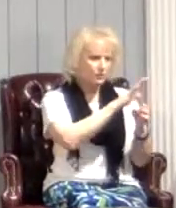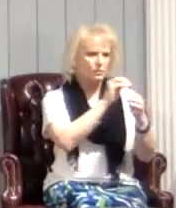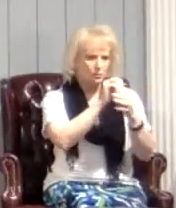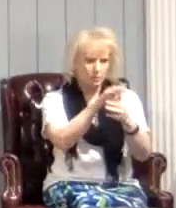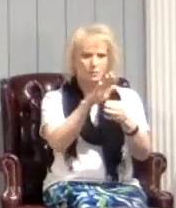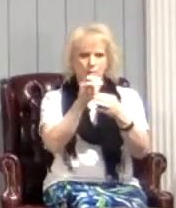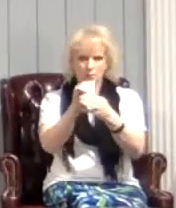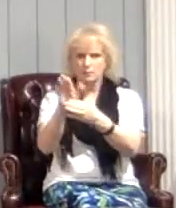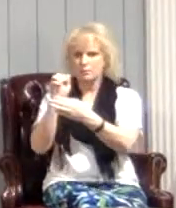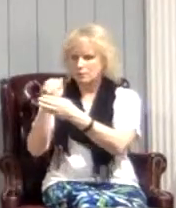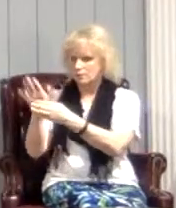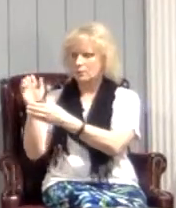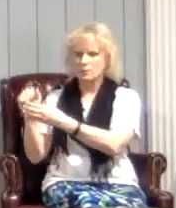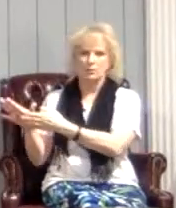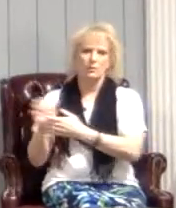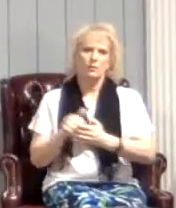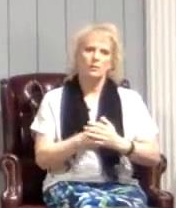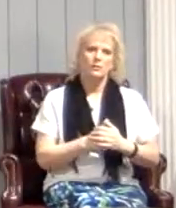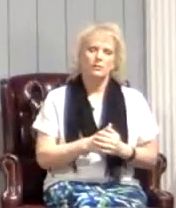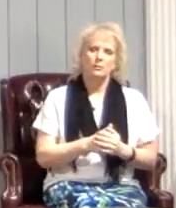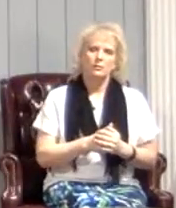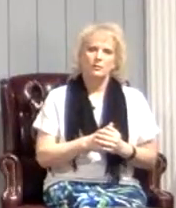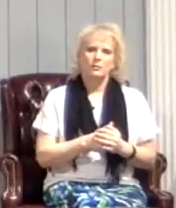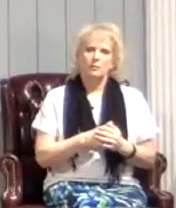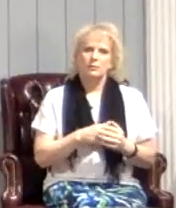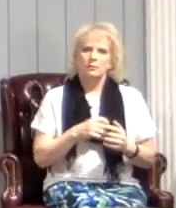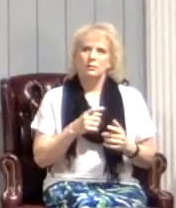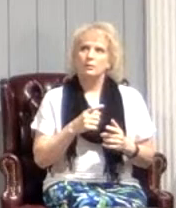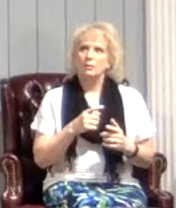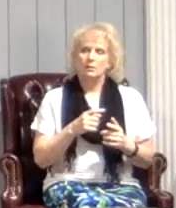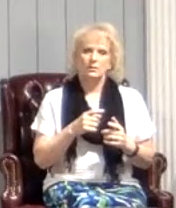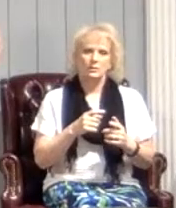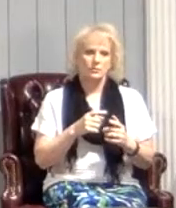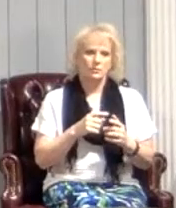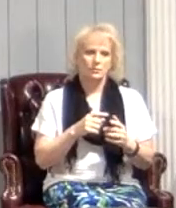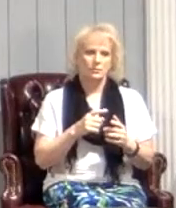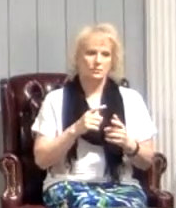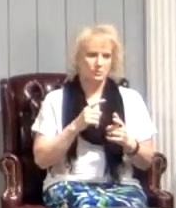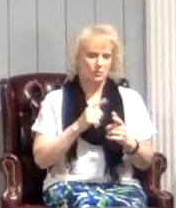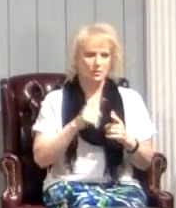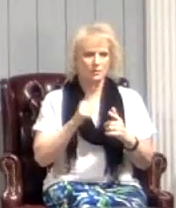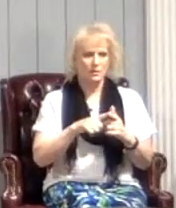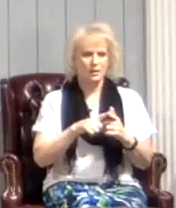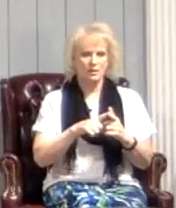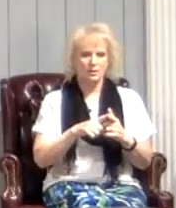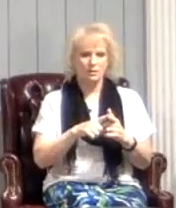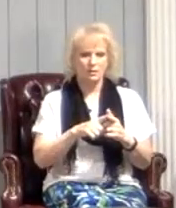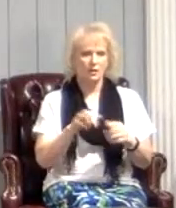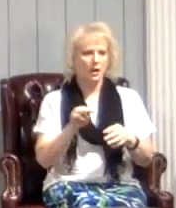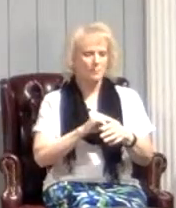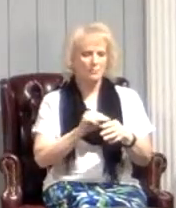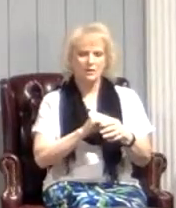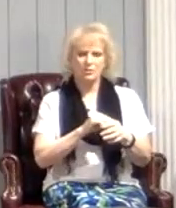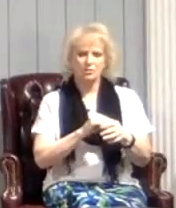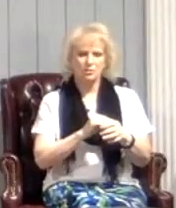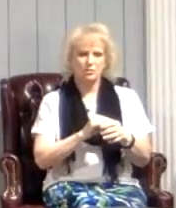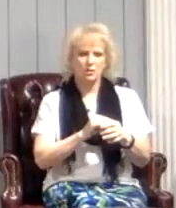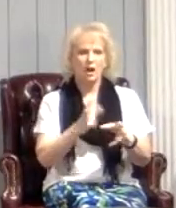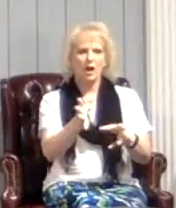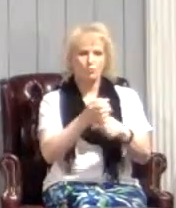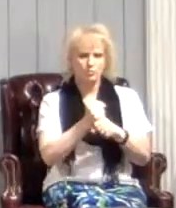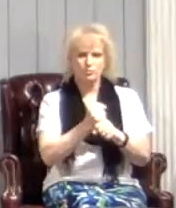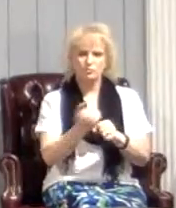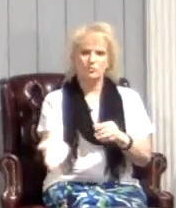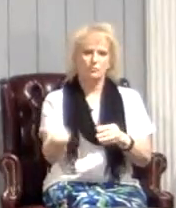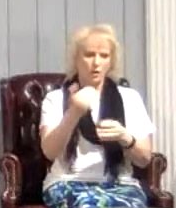out these personal messages. And so then I began getting one by one, I began getting messages back from a lot of them, not all of them, but a lot of them. And I